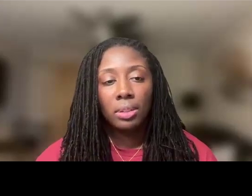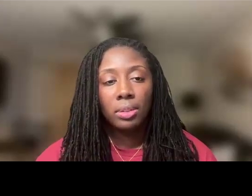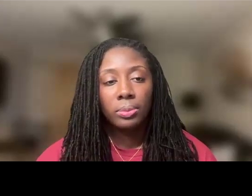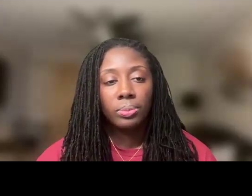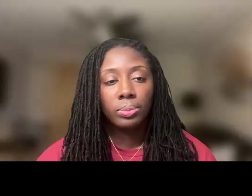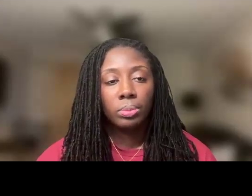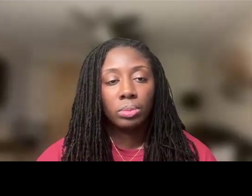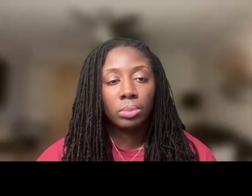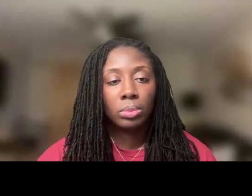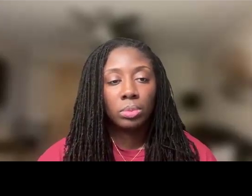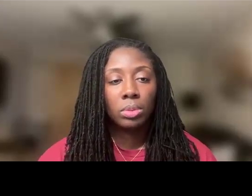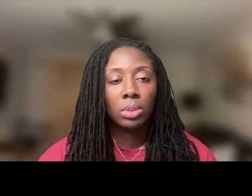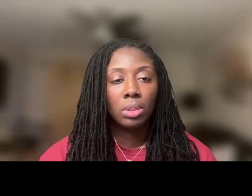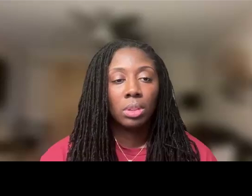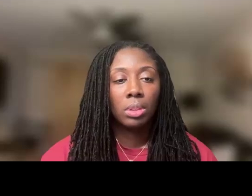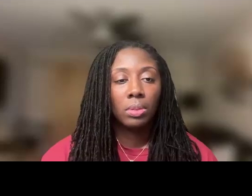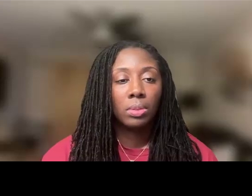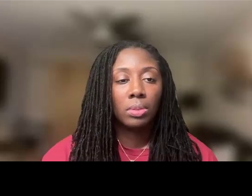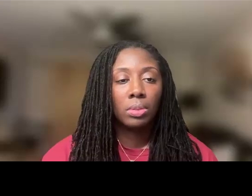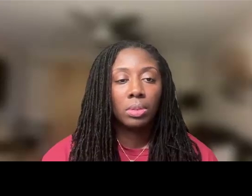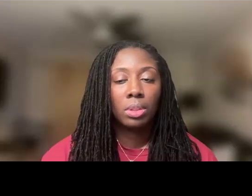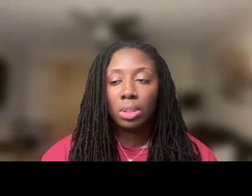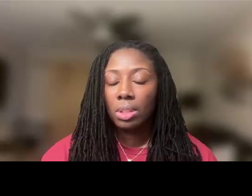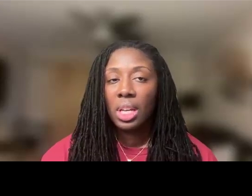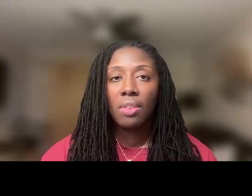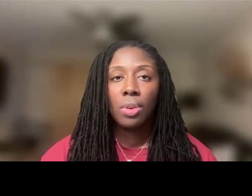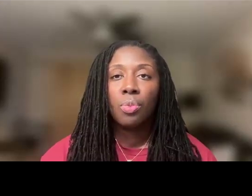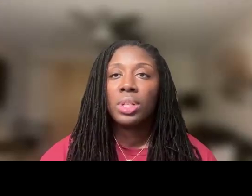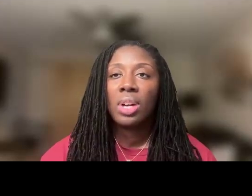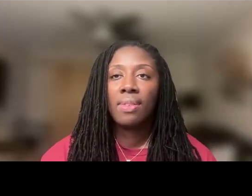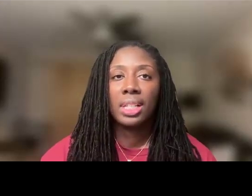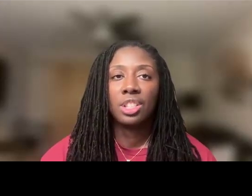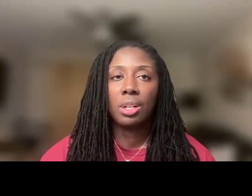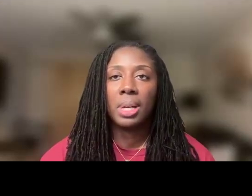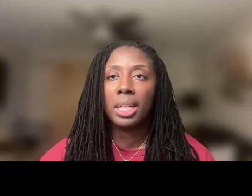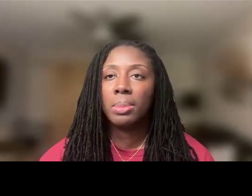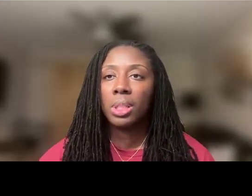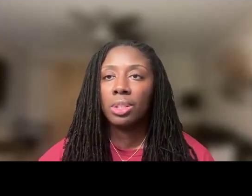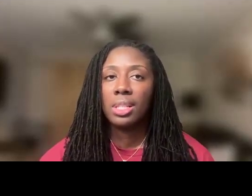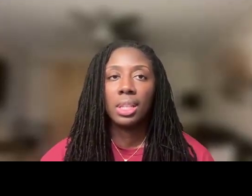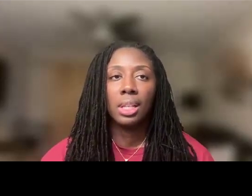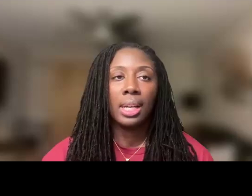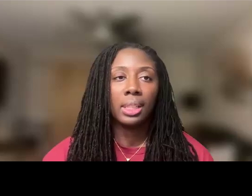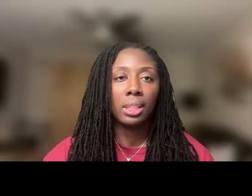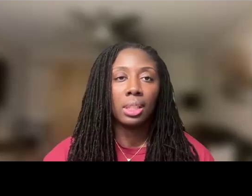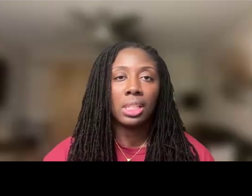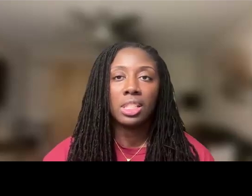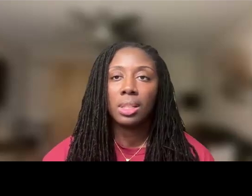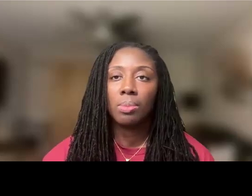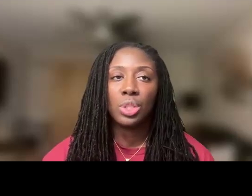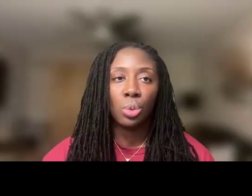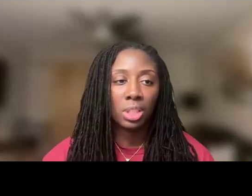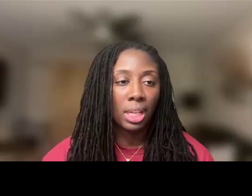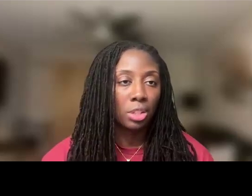not sure if we've got it. You might need to, we probably do, but anyway. If we don't have it, I can share my email address and I can